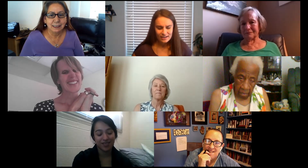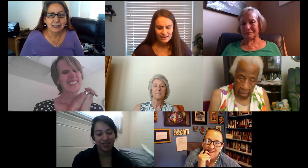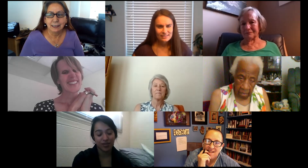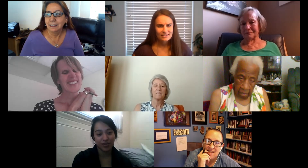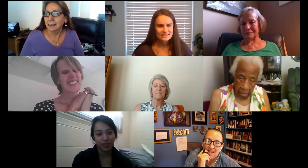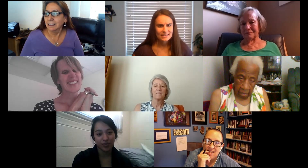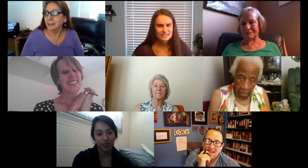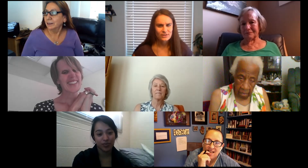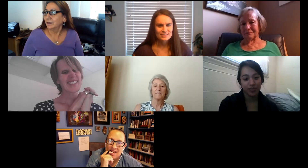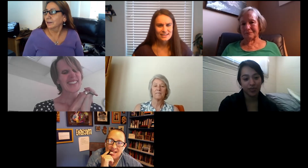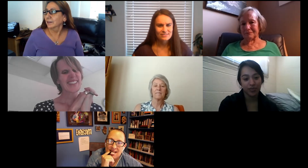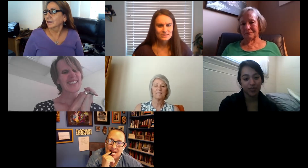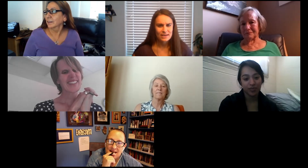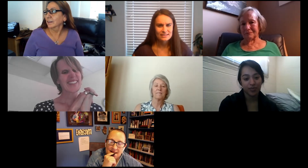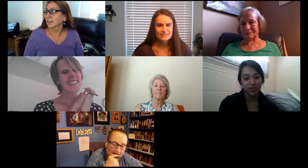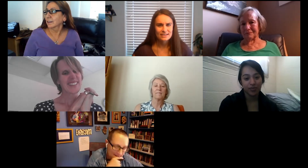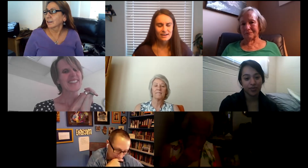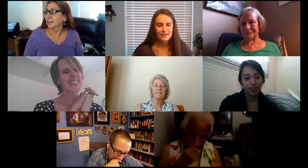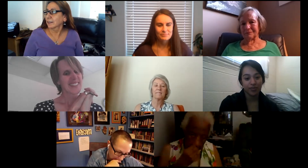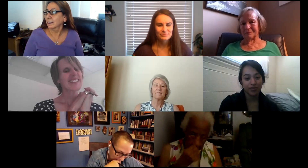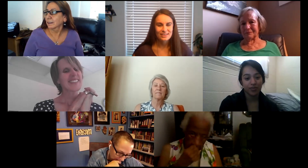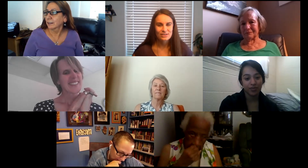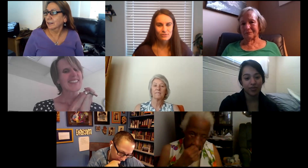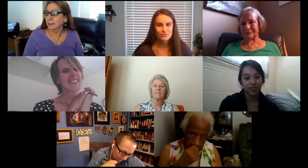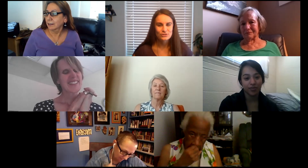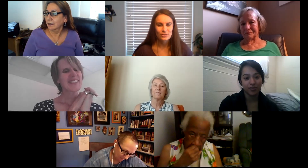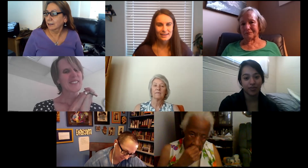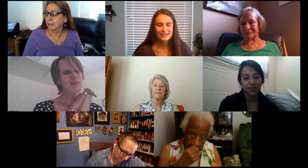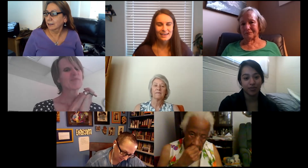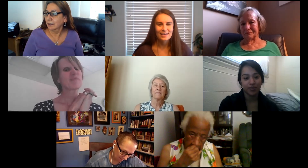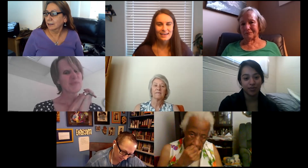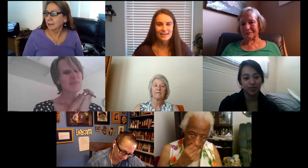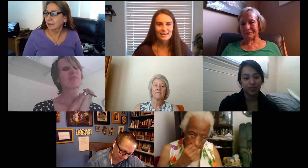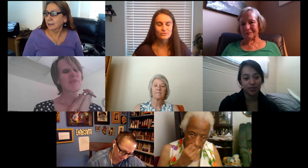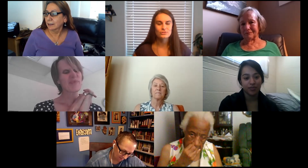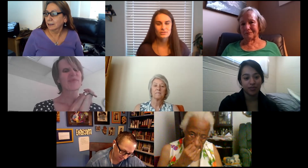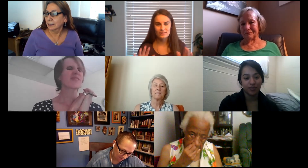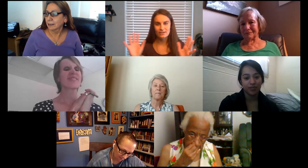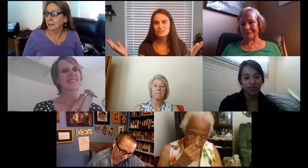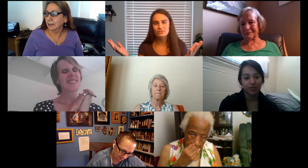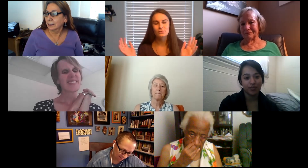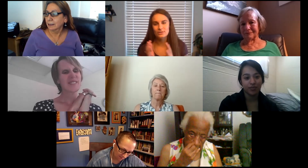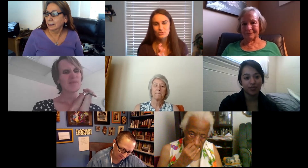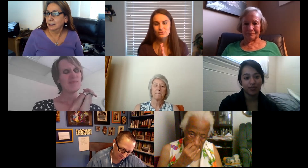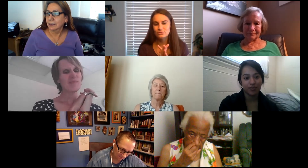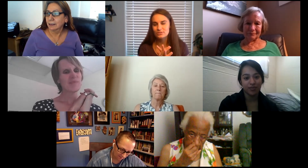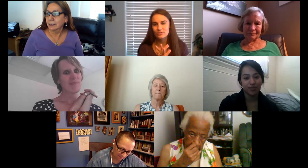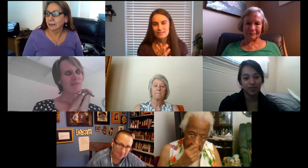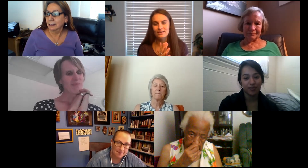yeah, and I think that's it as far as announcements. Thank you all for joining, and Cruces Contigo too. If you want to join Cruces Contigo,